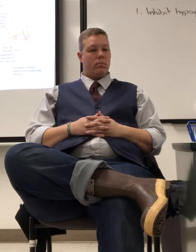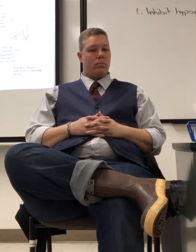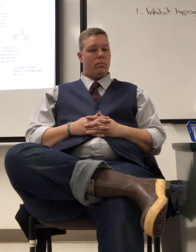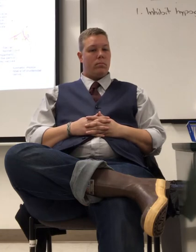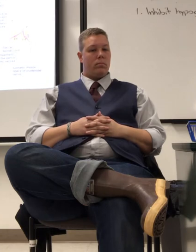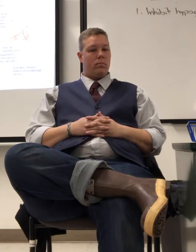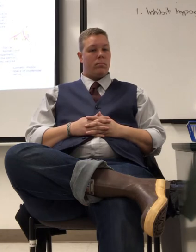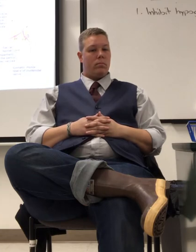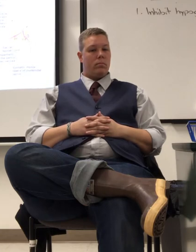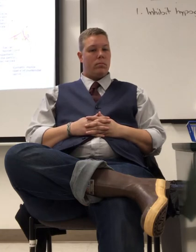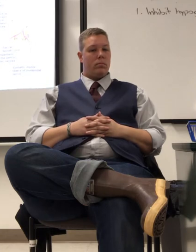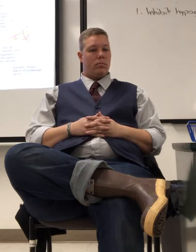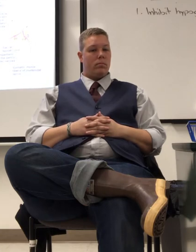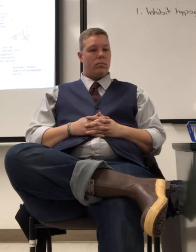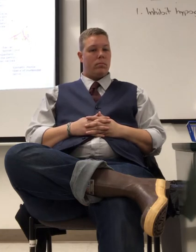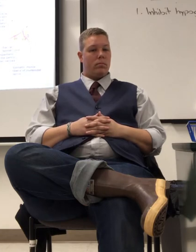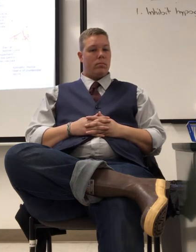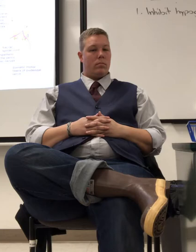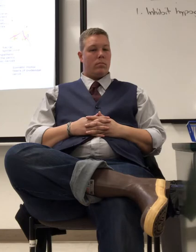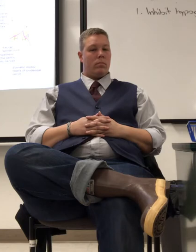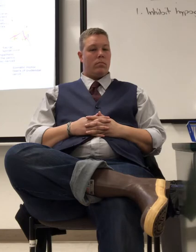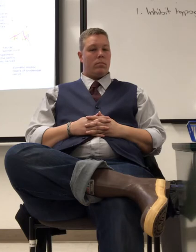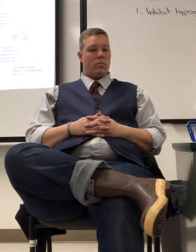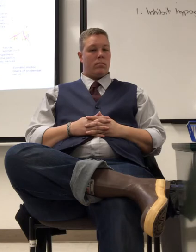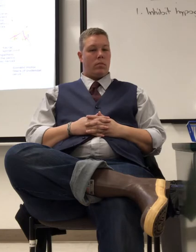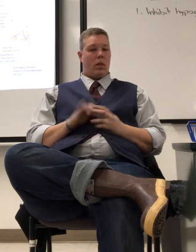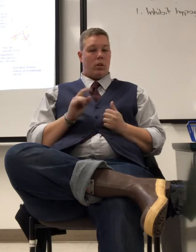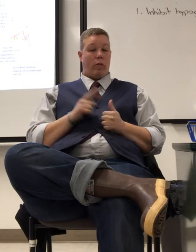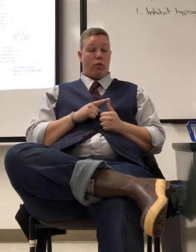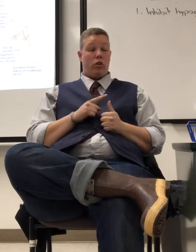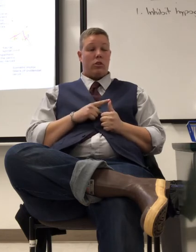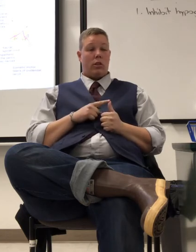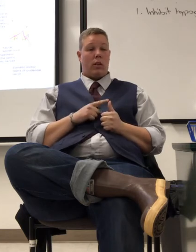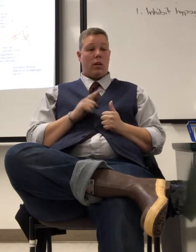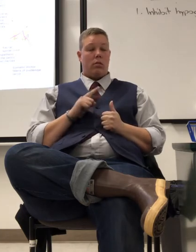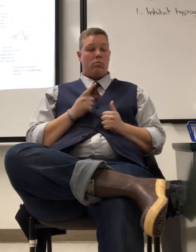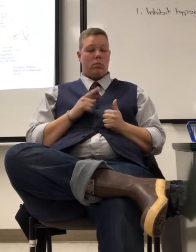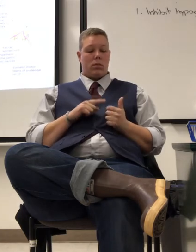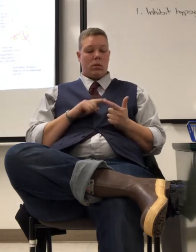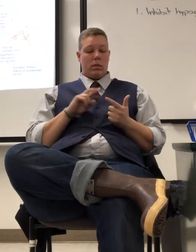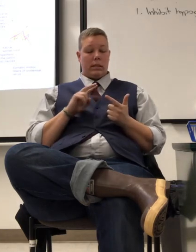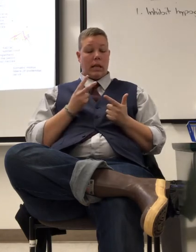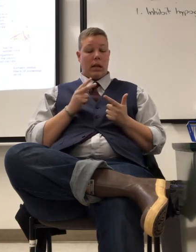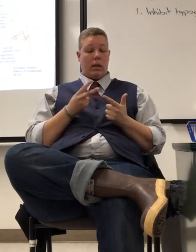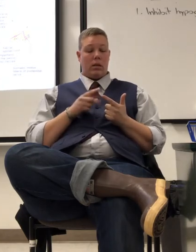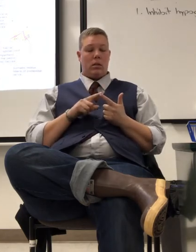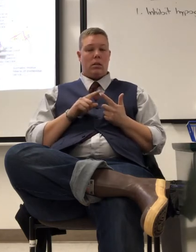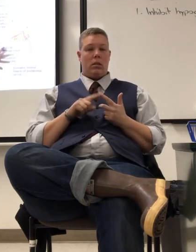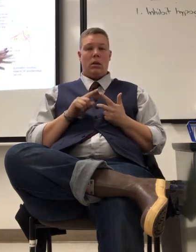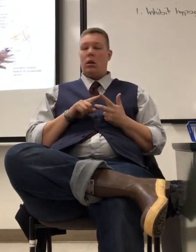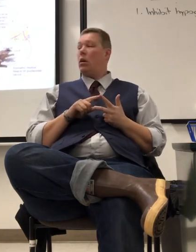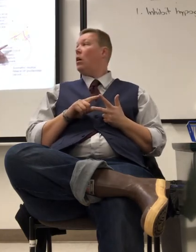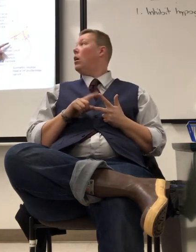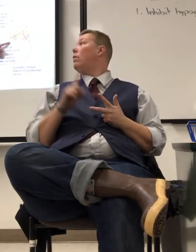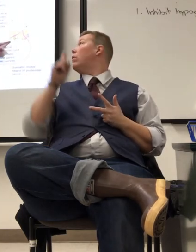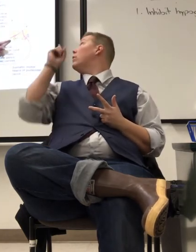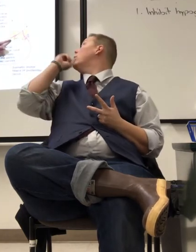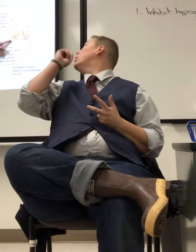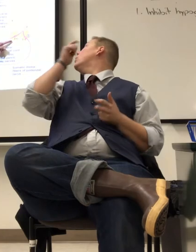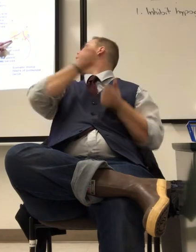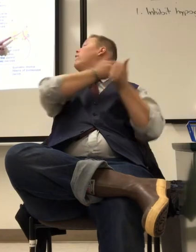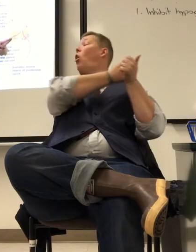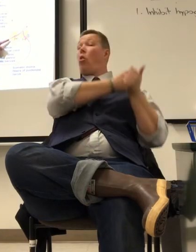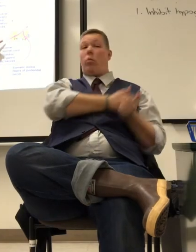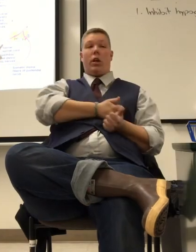All right, so that's the first thing. Now, the second thing is if you follow it all the way down to here, you're doing a couple